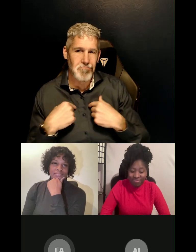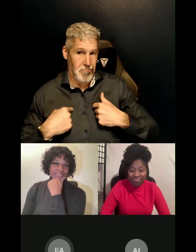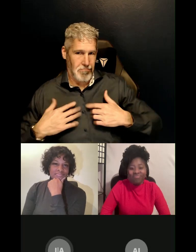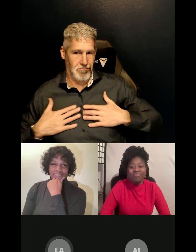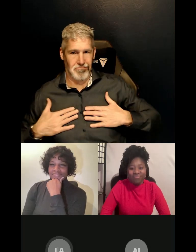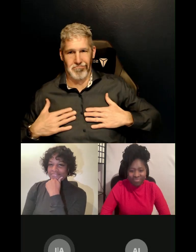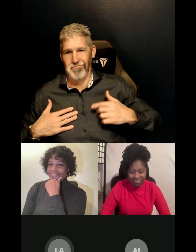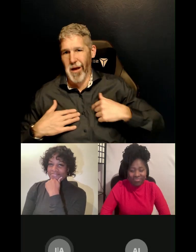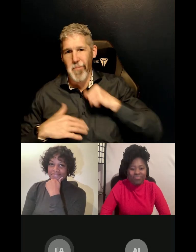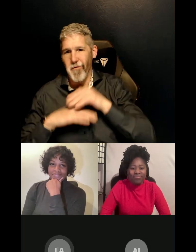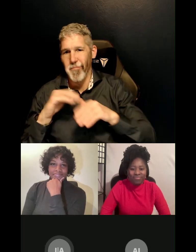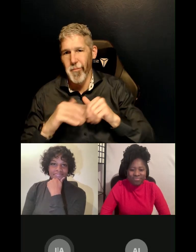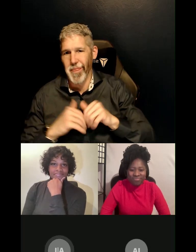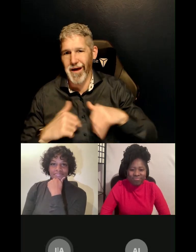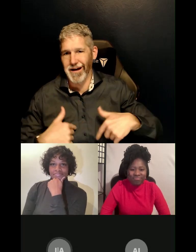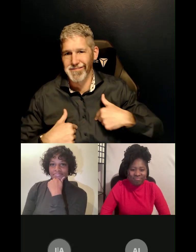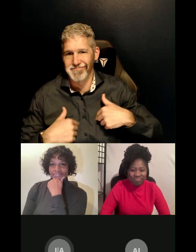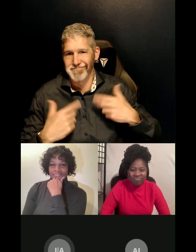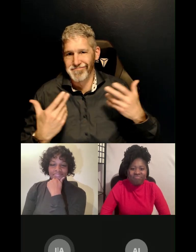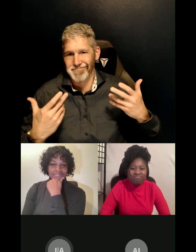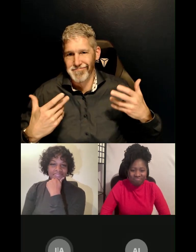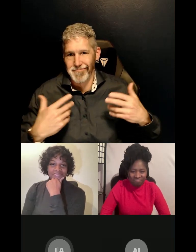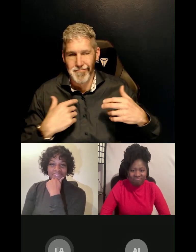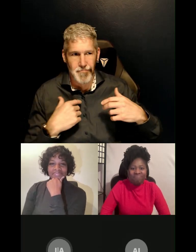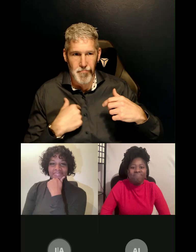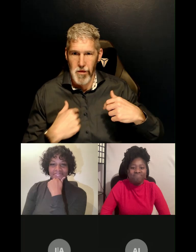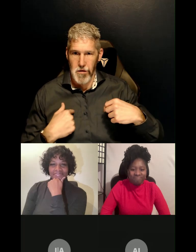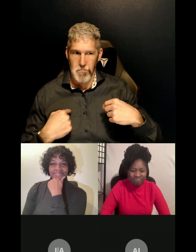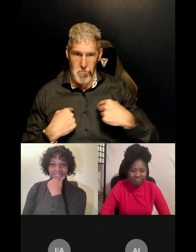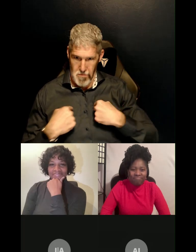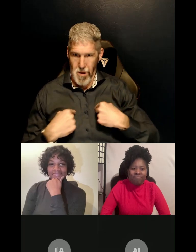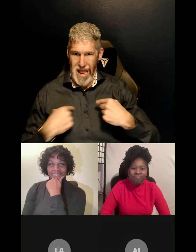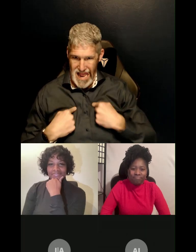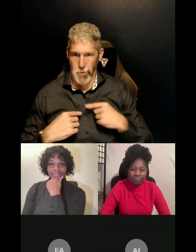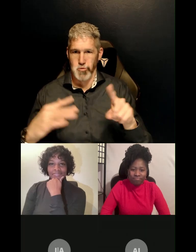hey, I come here, be an ally. I'm not comfortable with that.